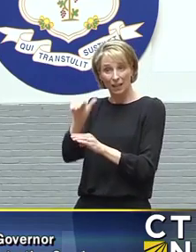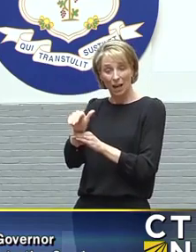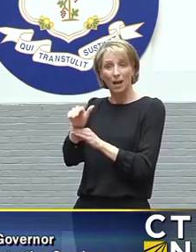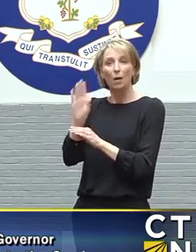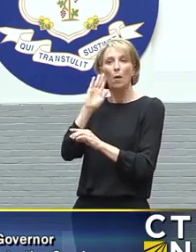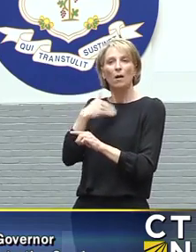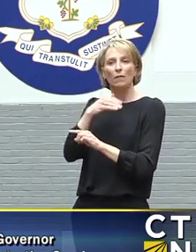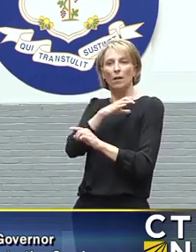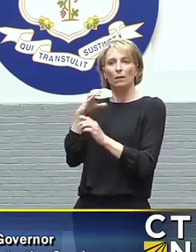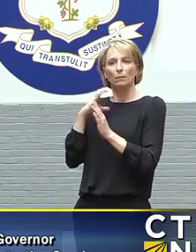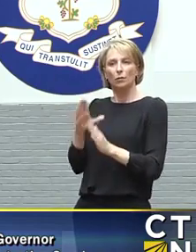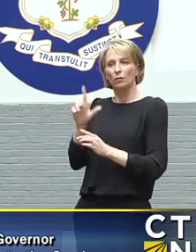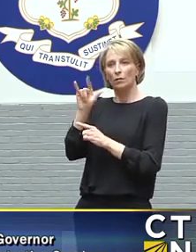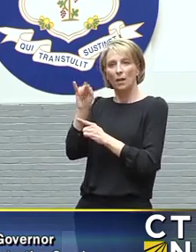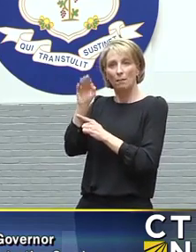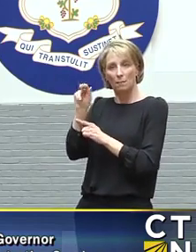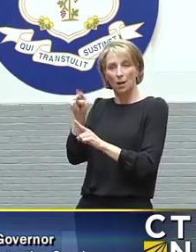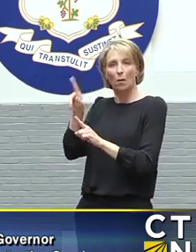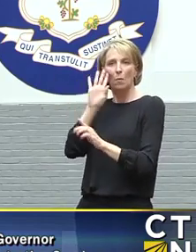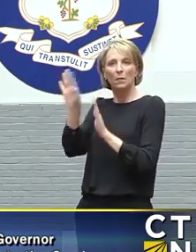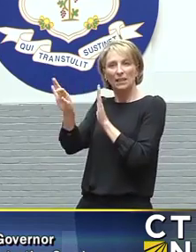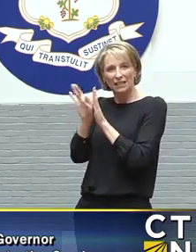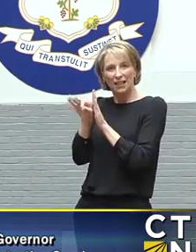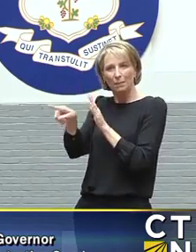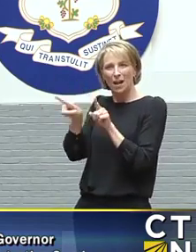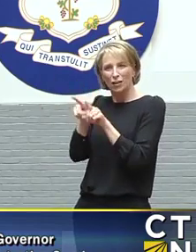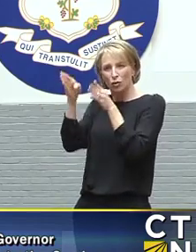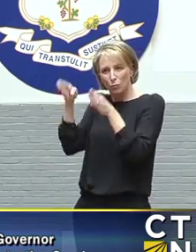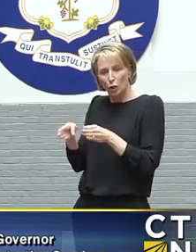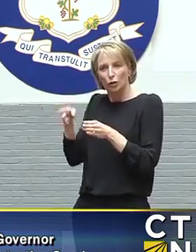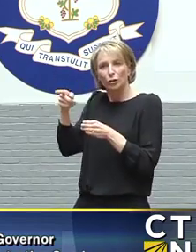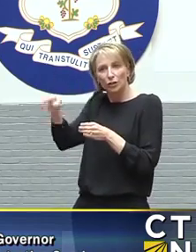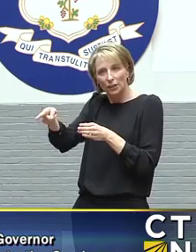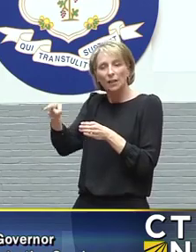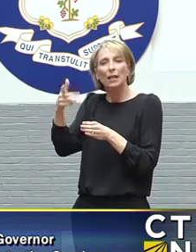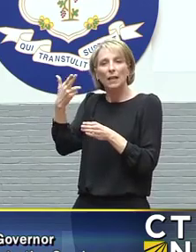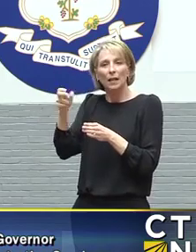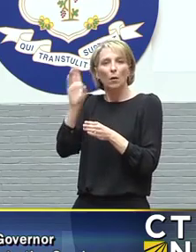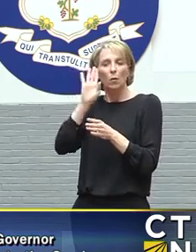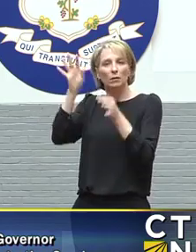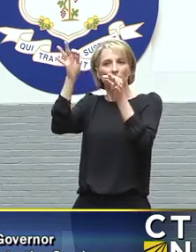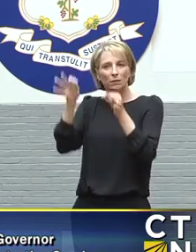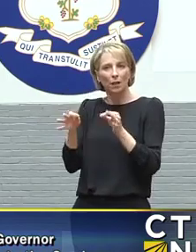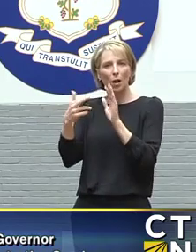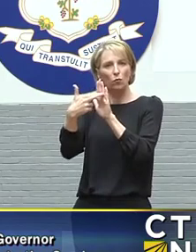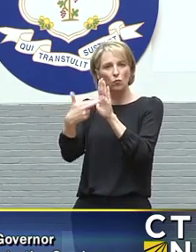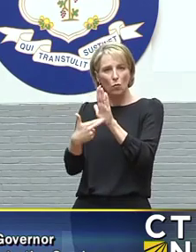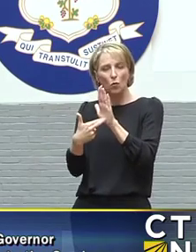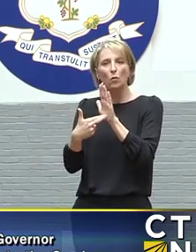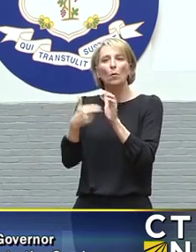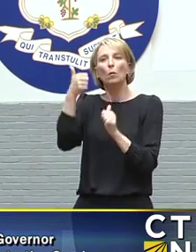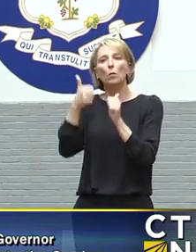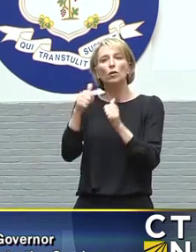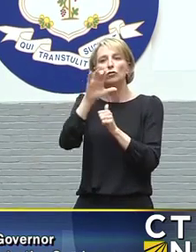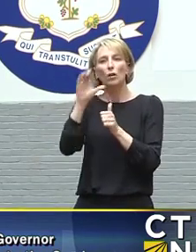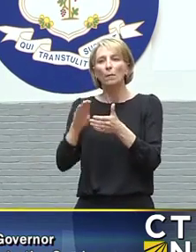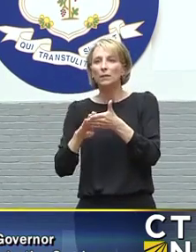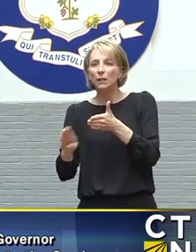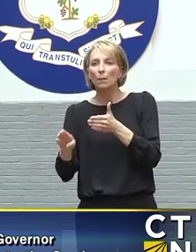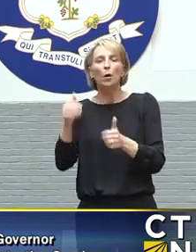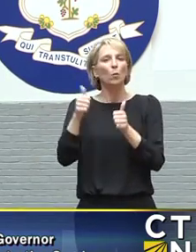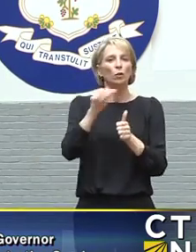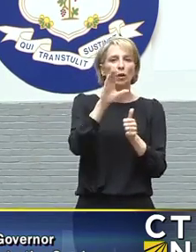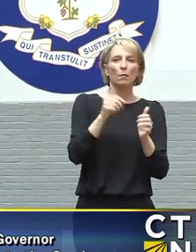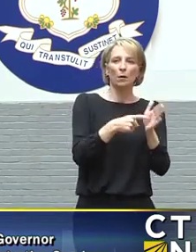to be designated as the person who will be issuing the specific guidance around industries that are exempted, and those directives will